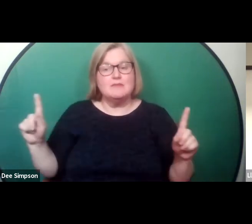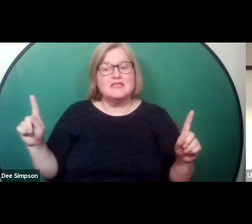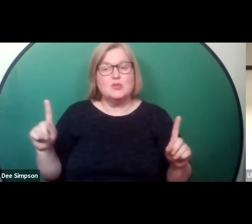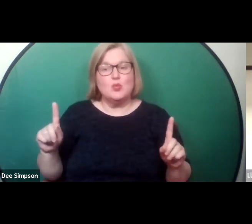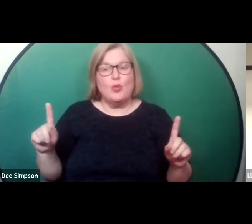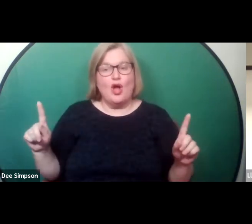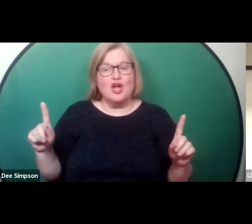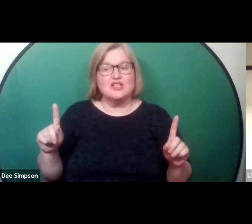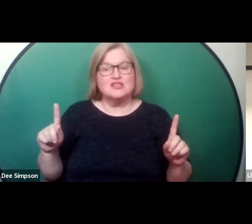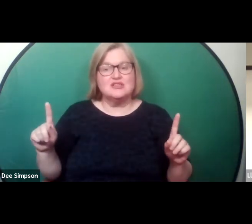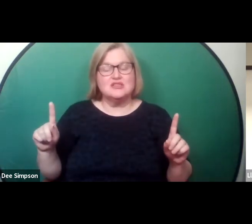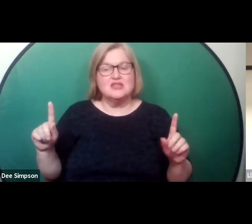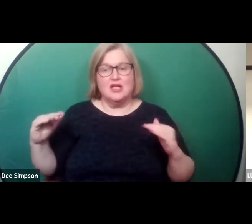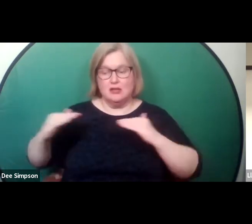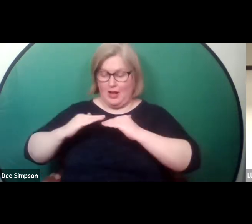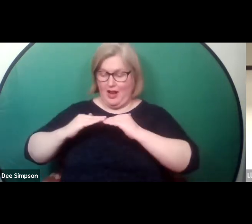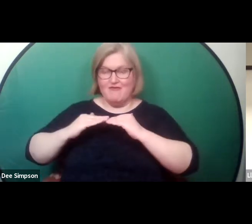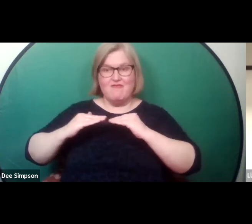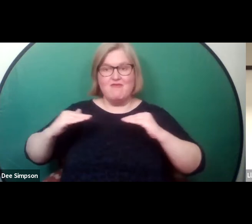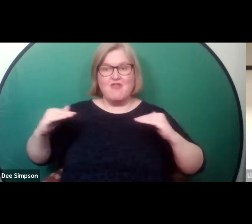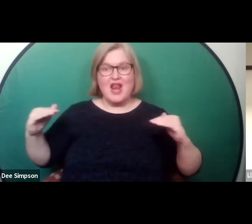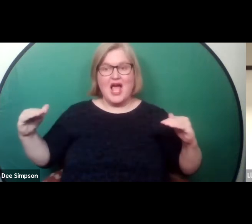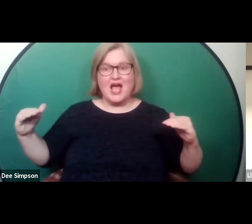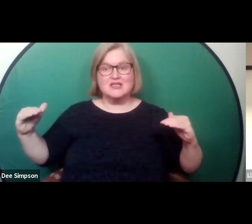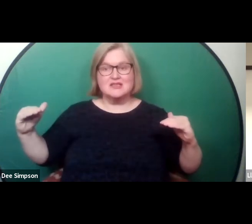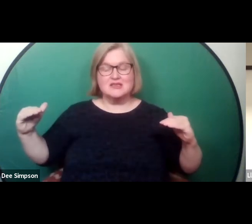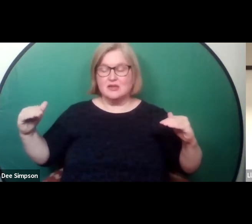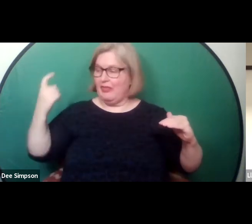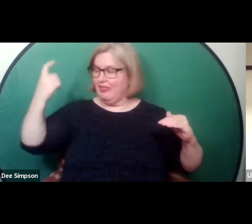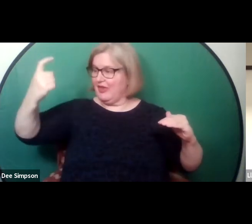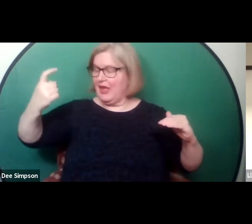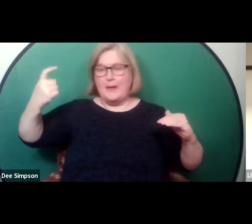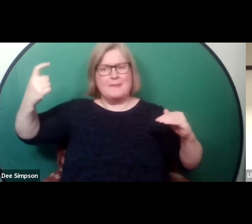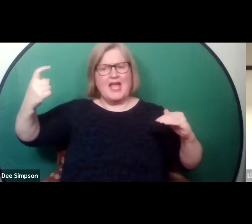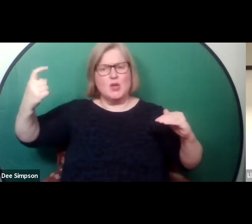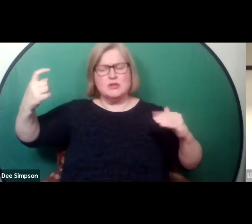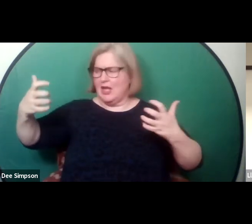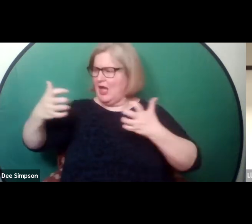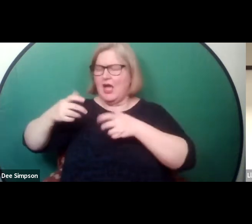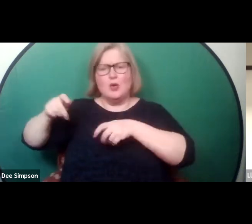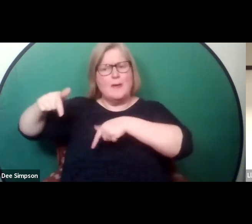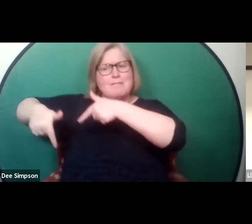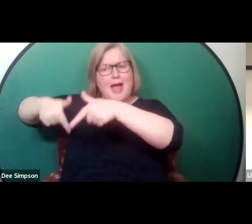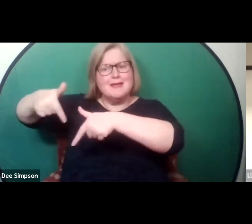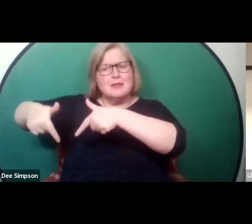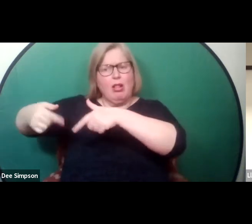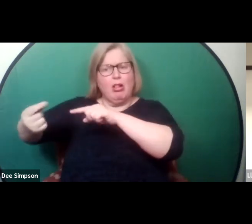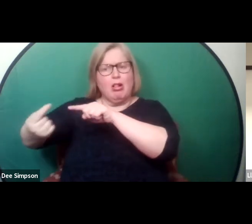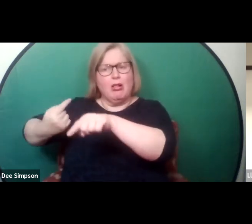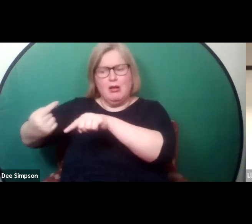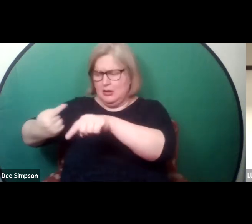of how do we cross that cycleway where we have bicycles going back and